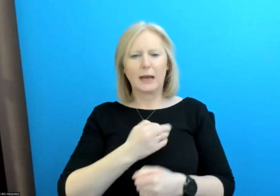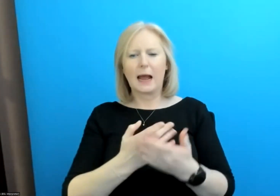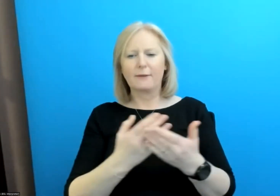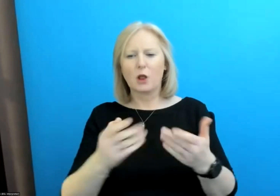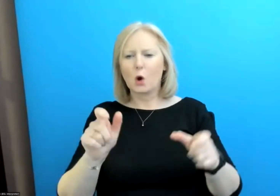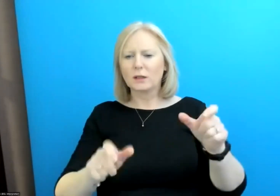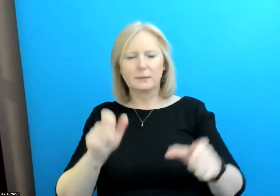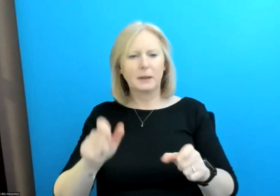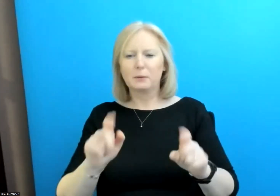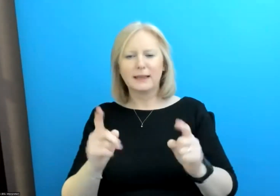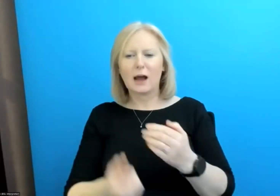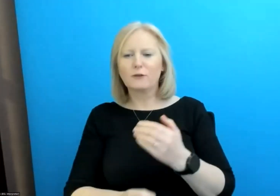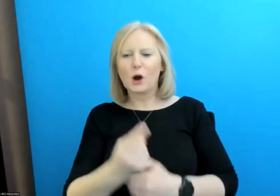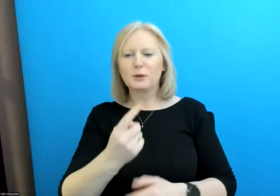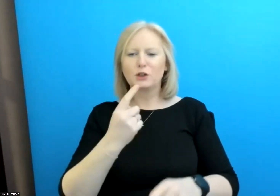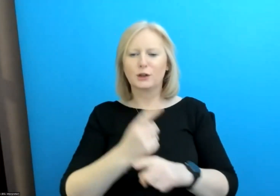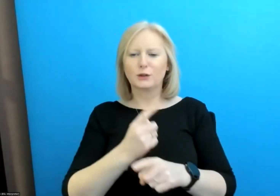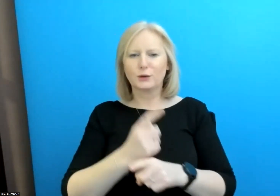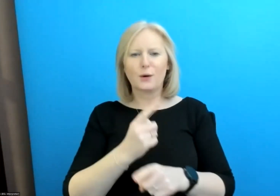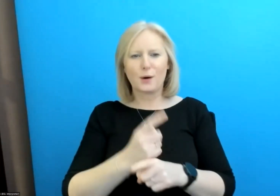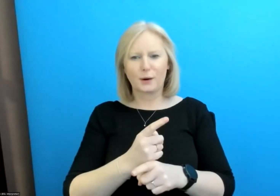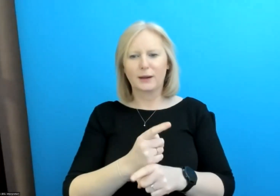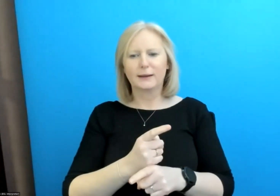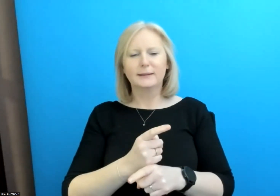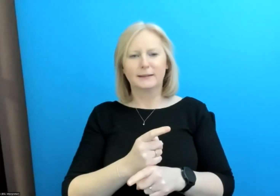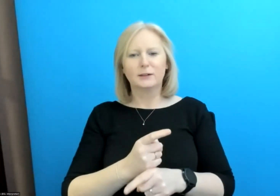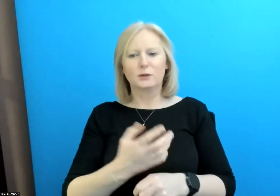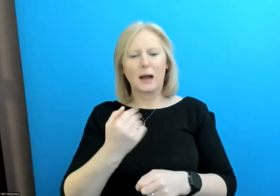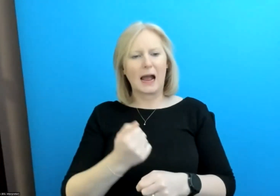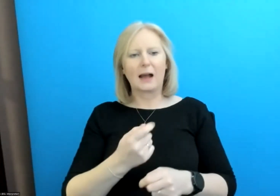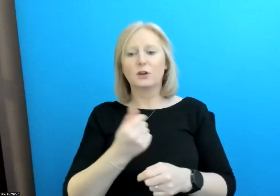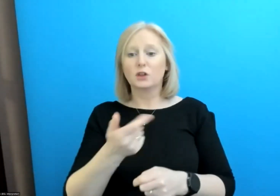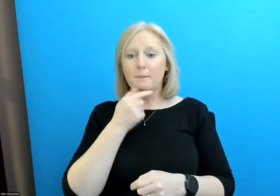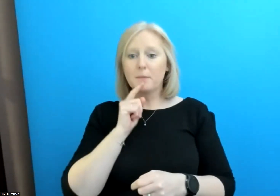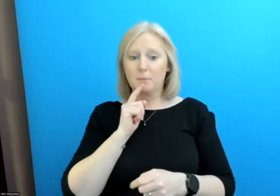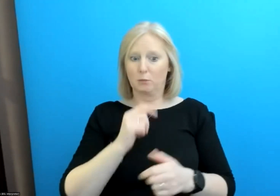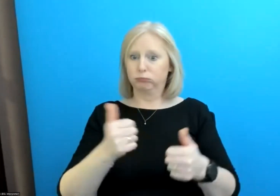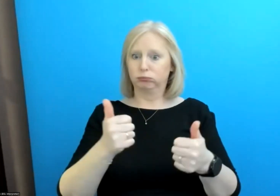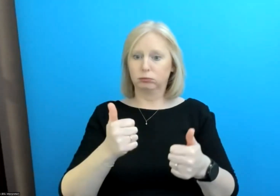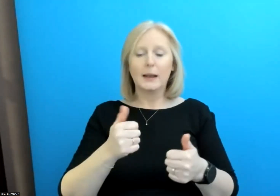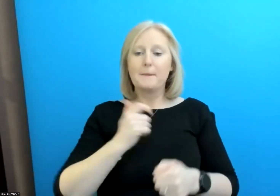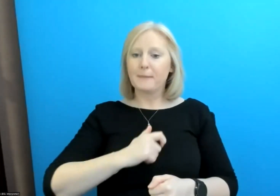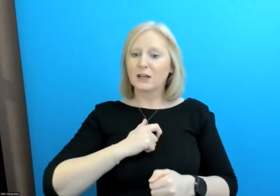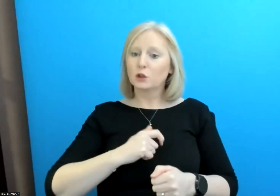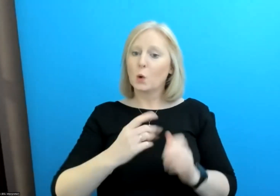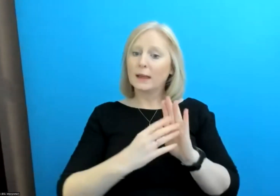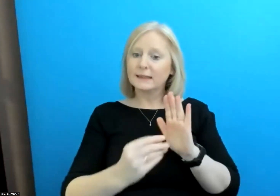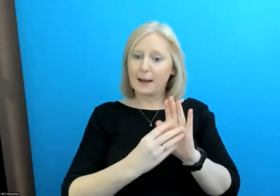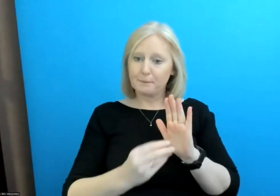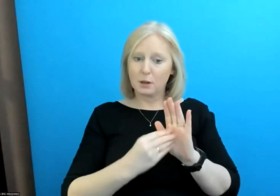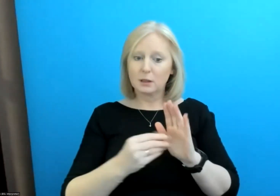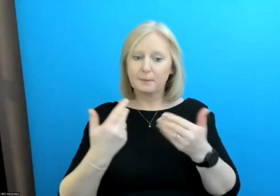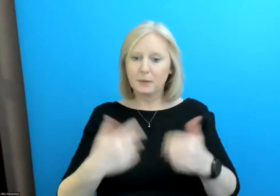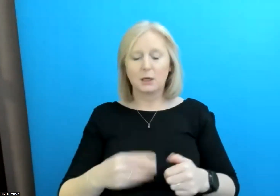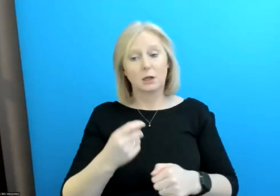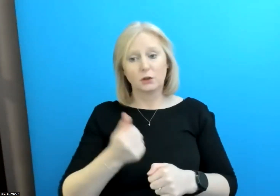chance to speak. We kind of get bogged down a bit and people giving personal examples, which we need to hear. There's people that have been stuck at